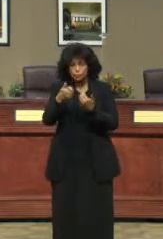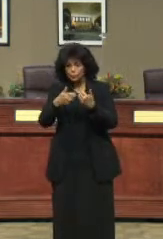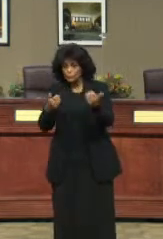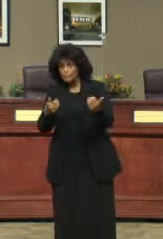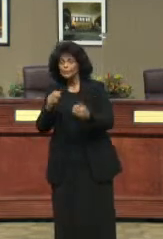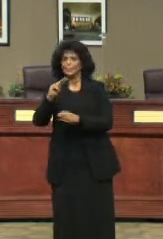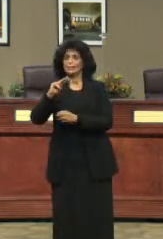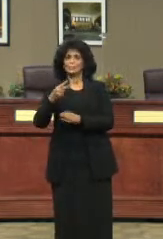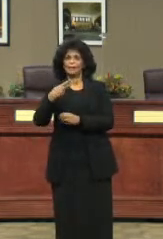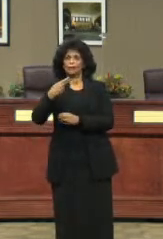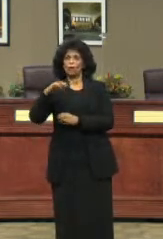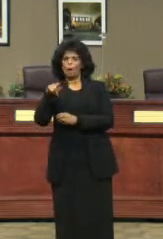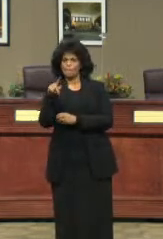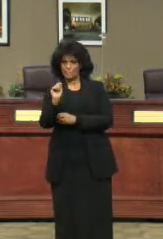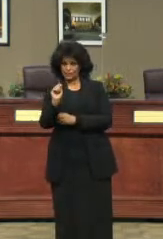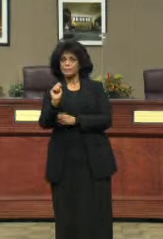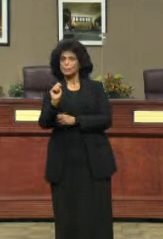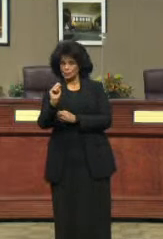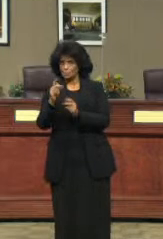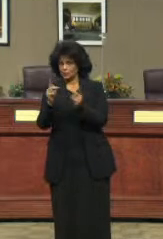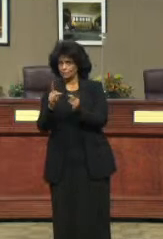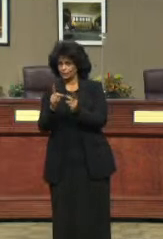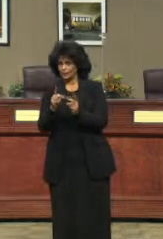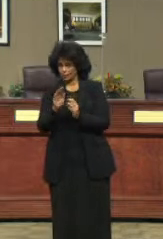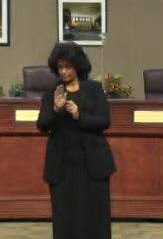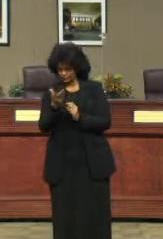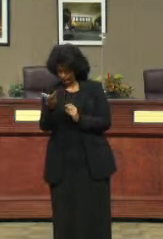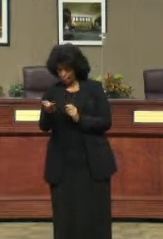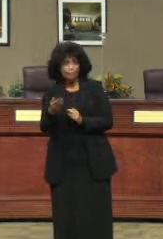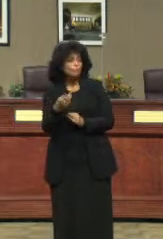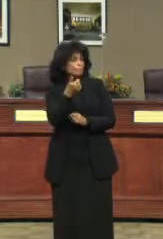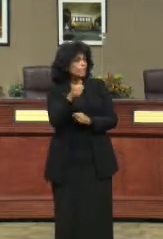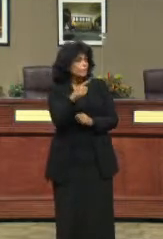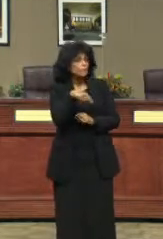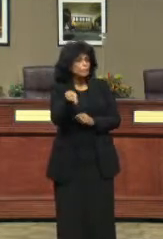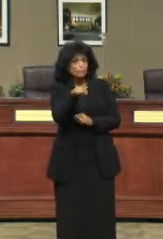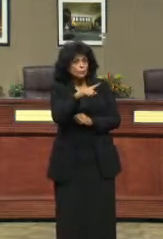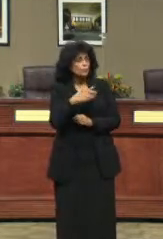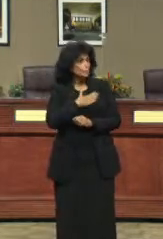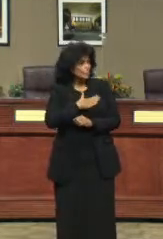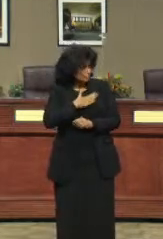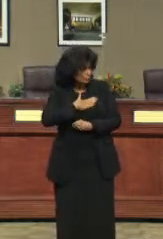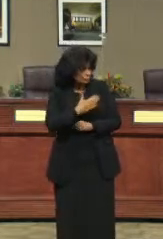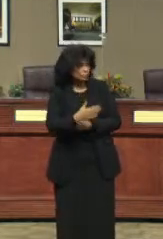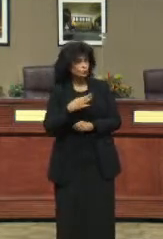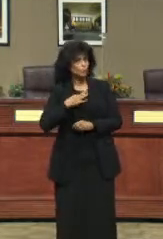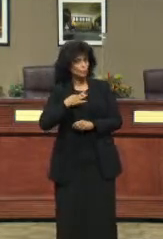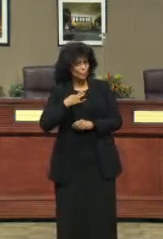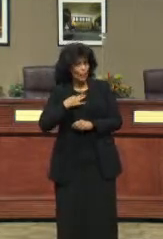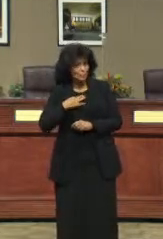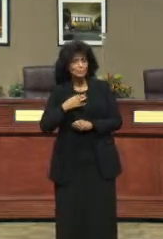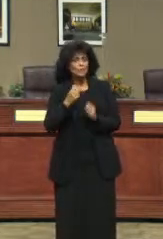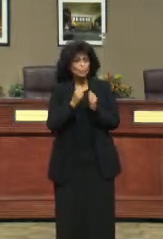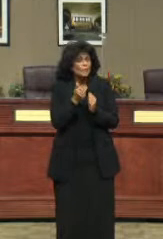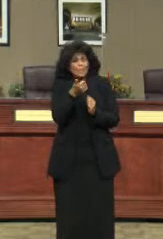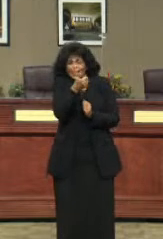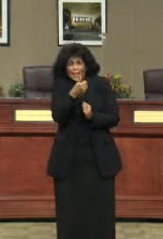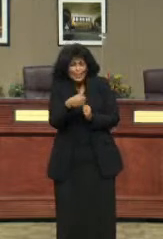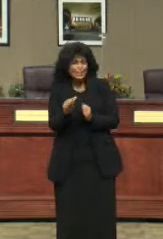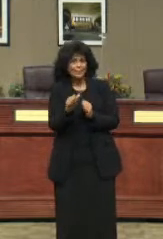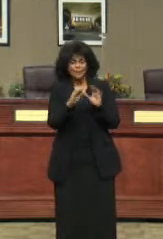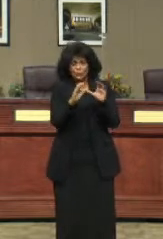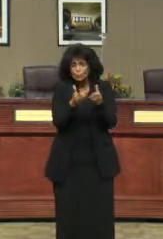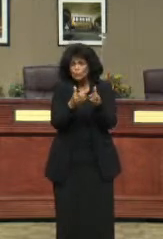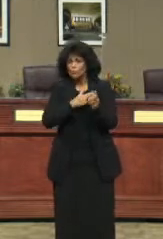I encourage any of our residents to volunteer at the charity of your choice during this